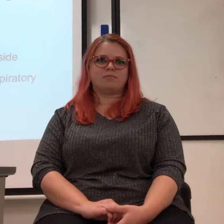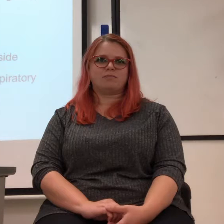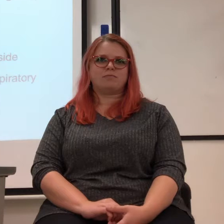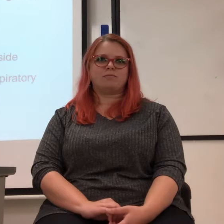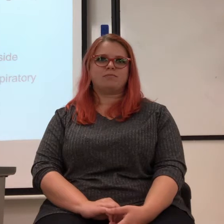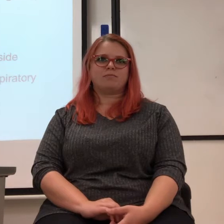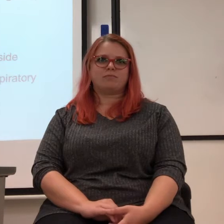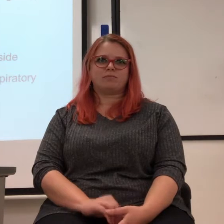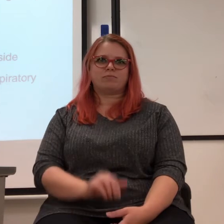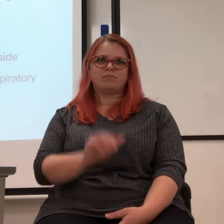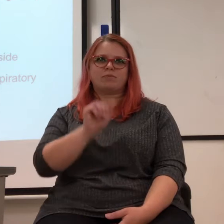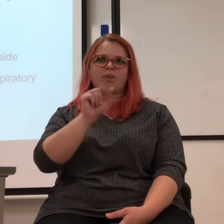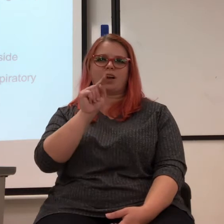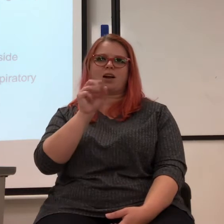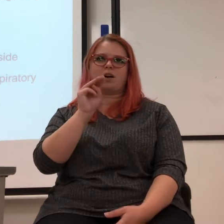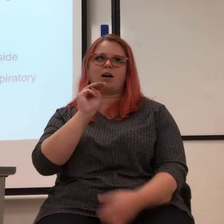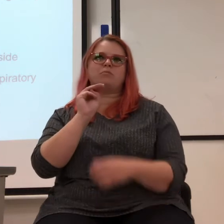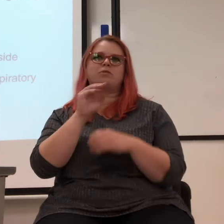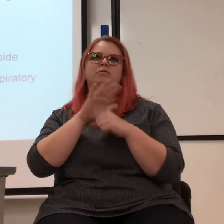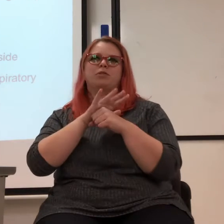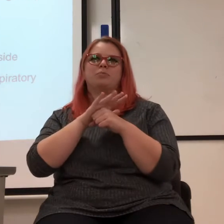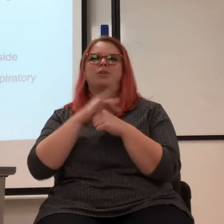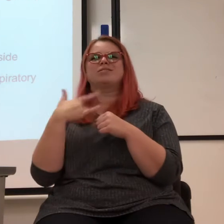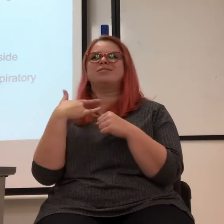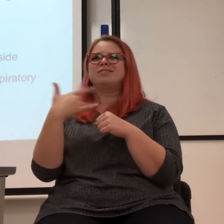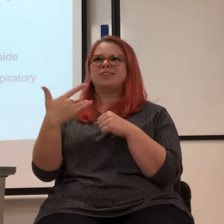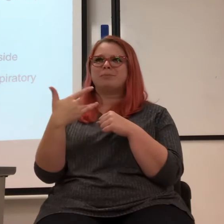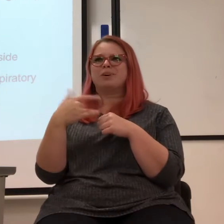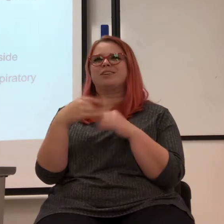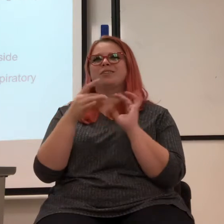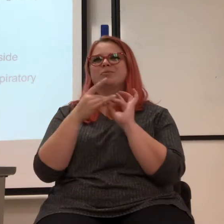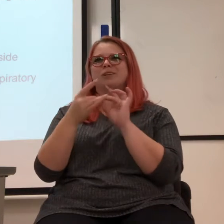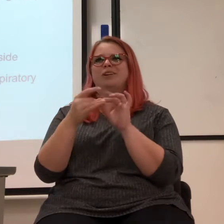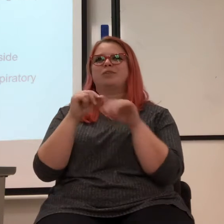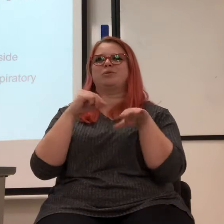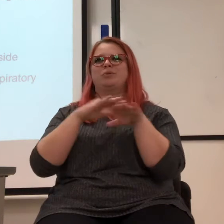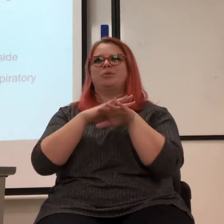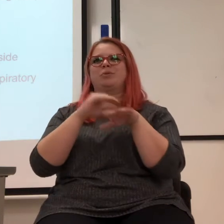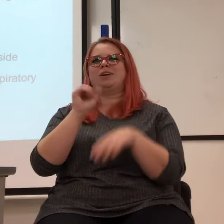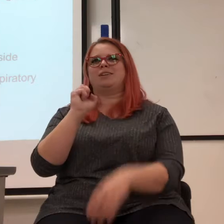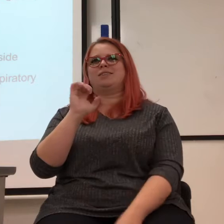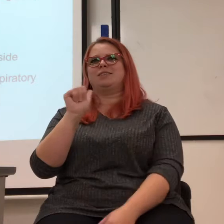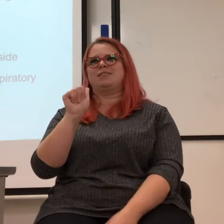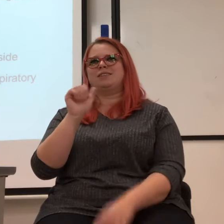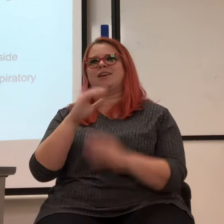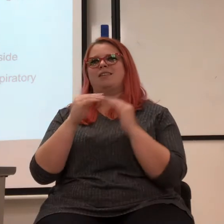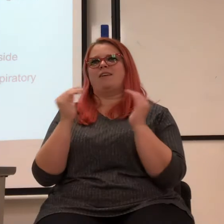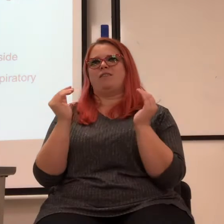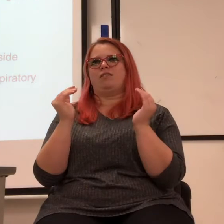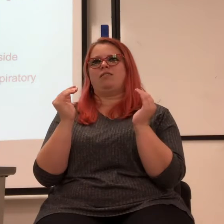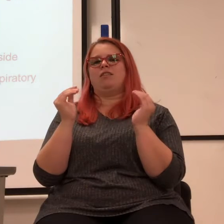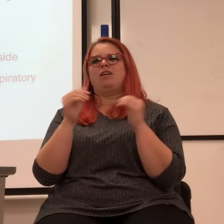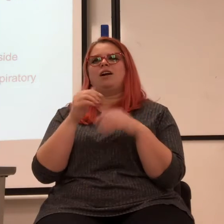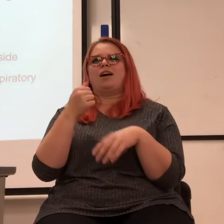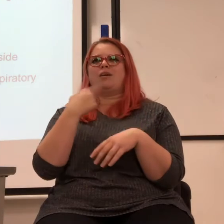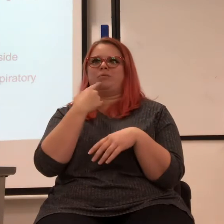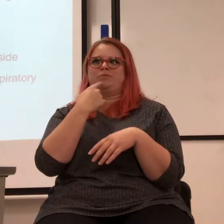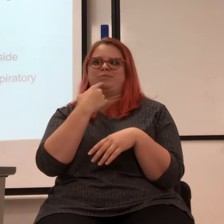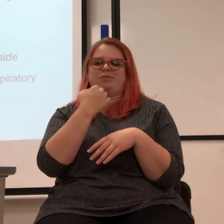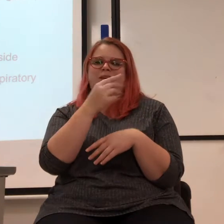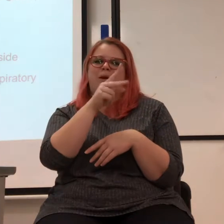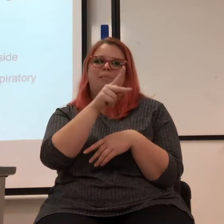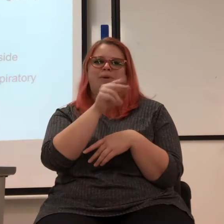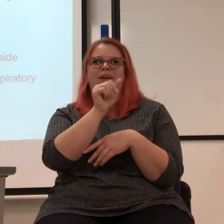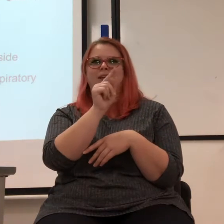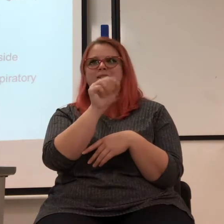Atmospheric pressure, we mostly talk about it as sea level in this class. I call it PATM. It's zero. It's